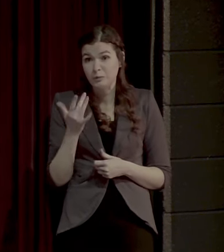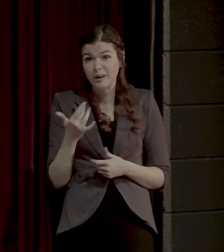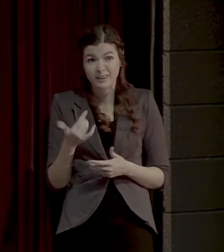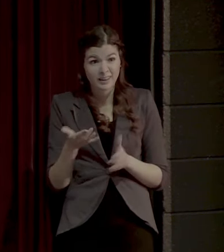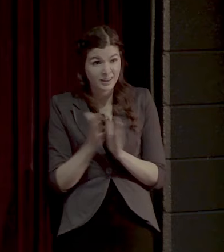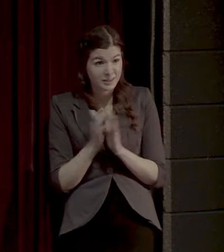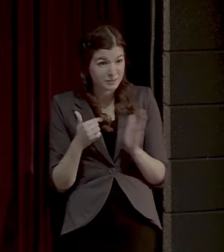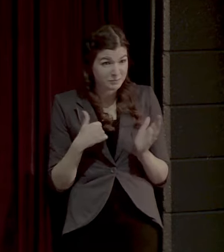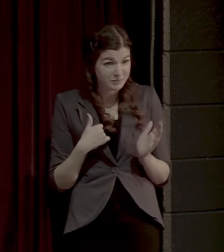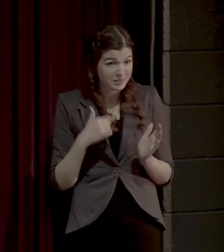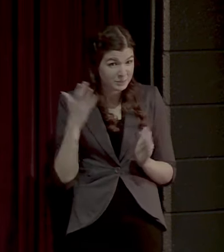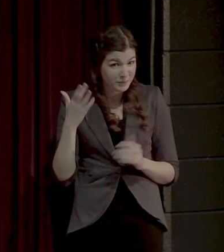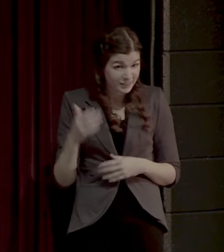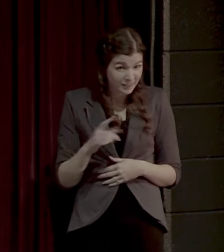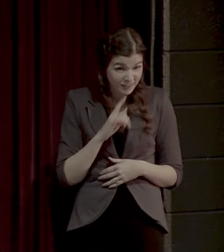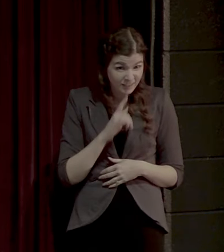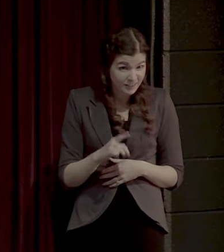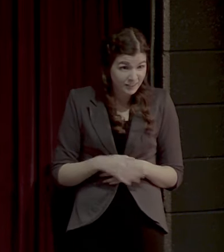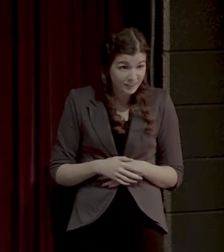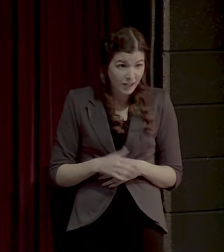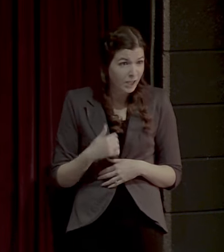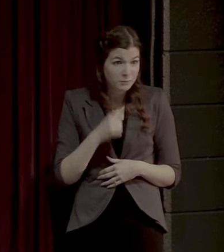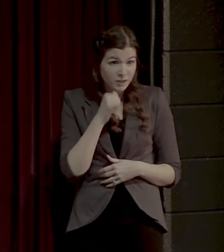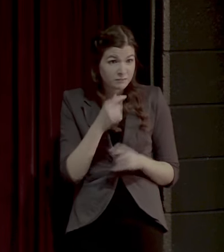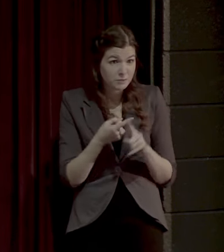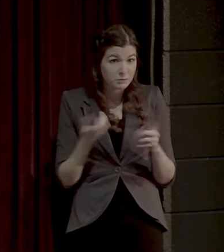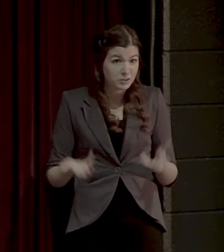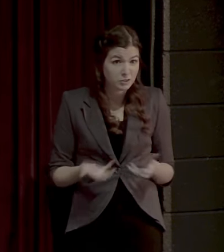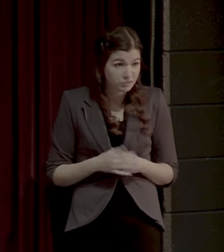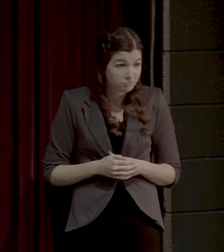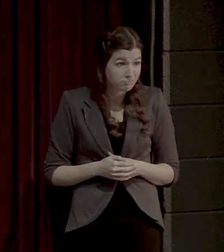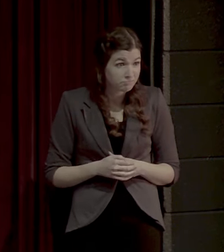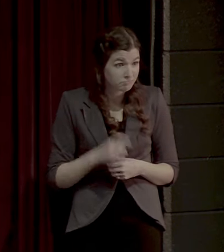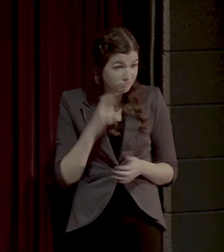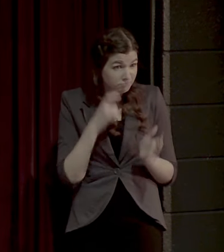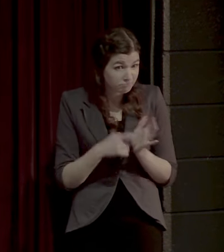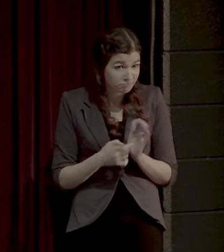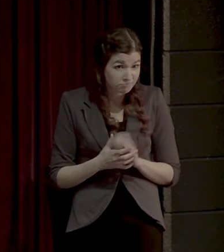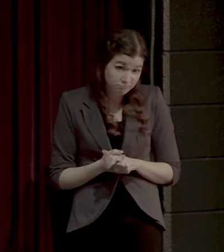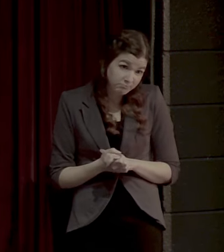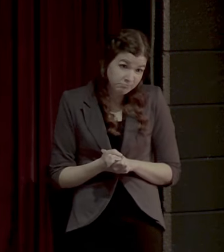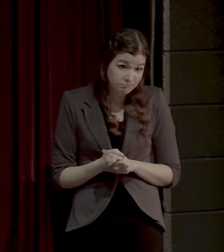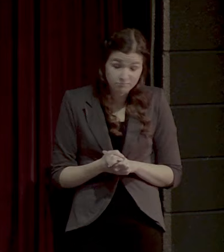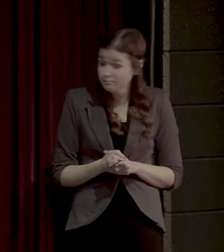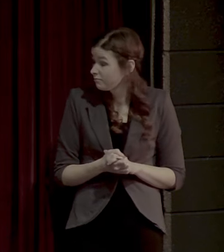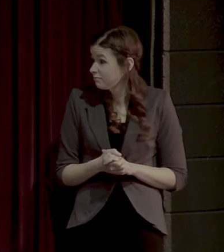asked to speak, to be honest. I mean, I'm not even from here, as you can probably tell.